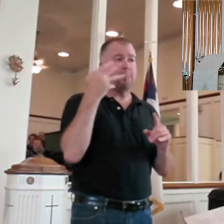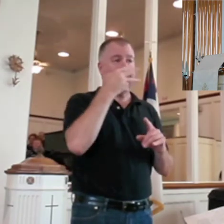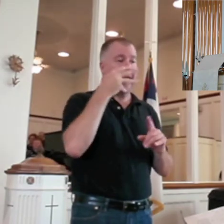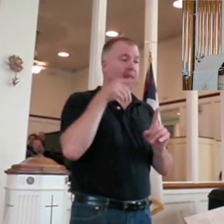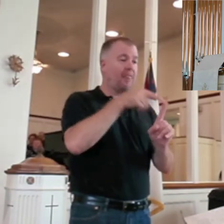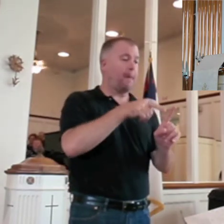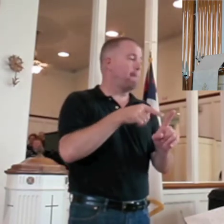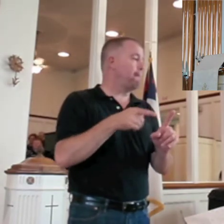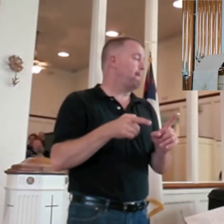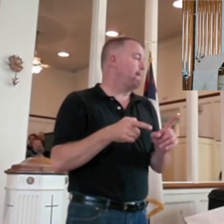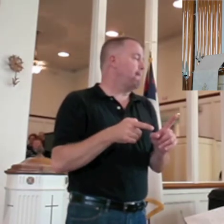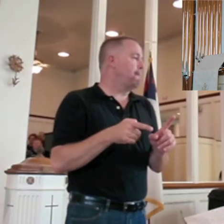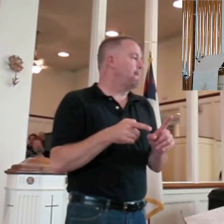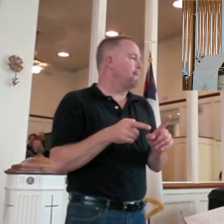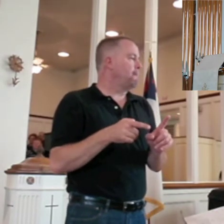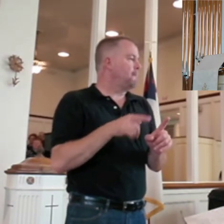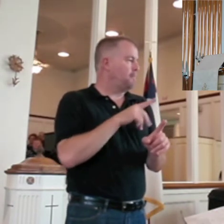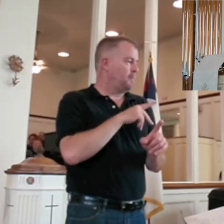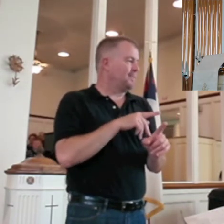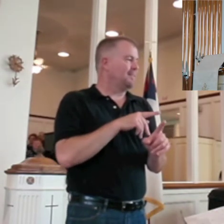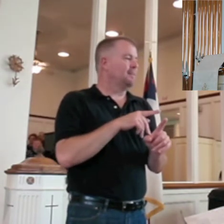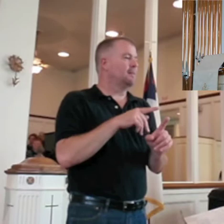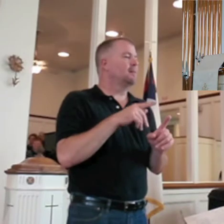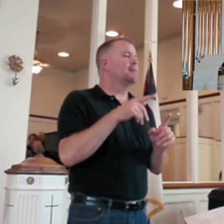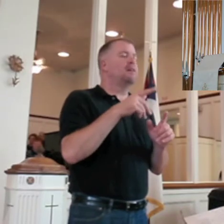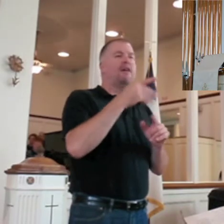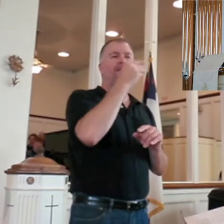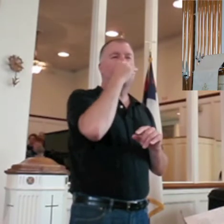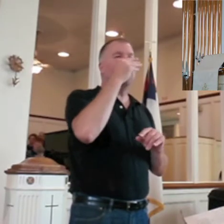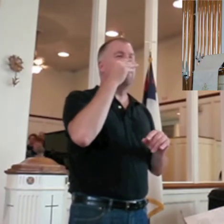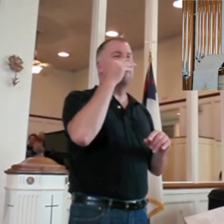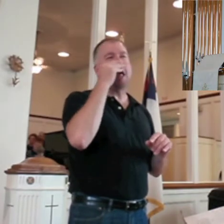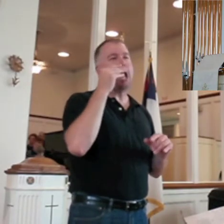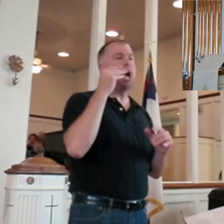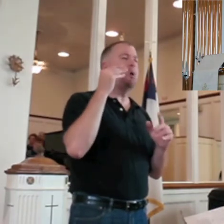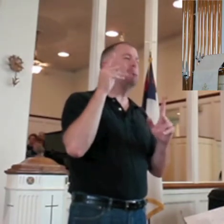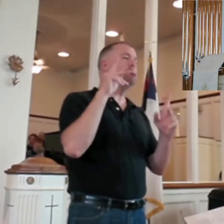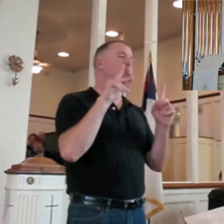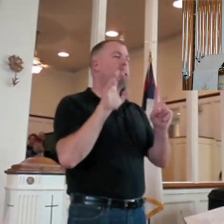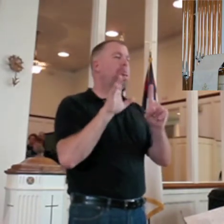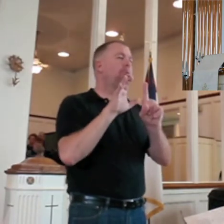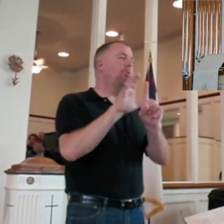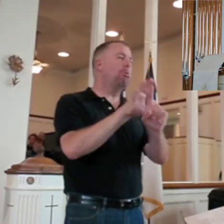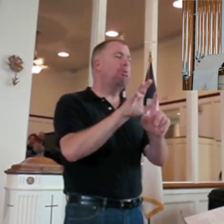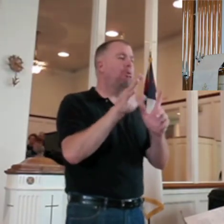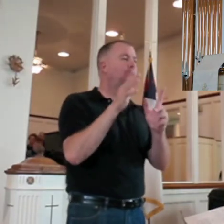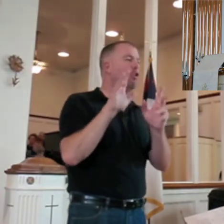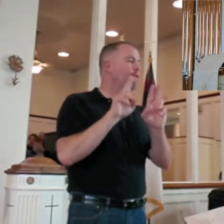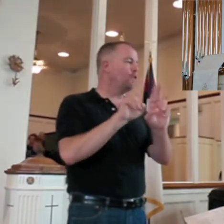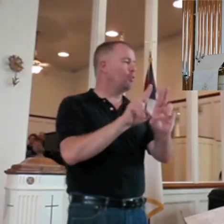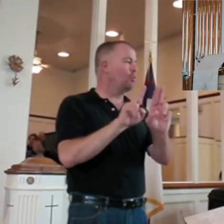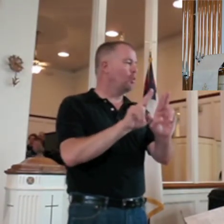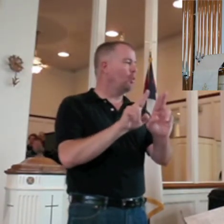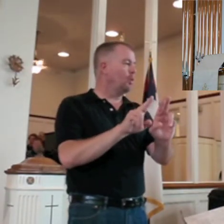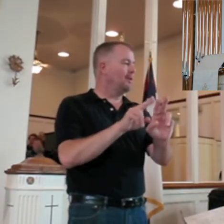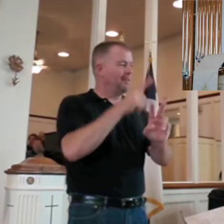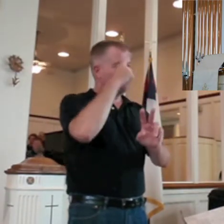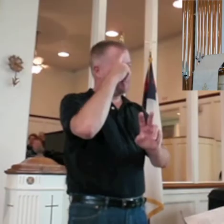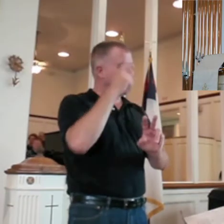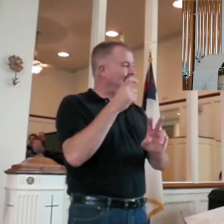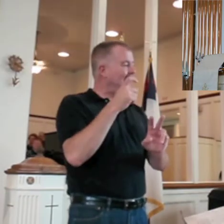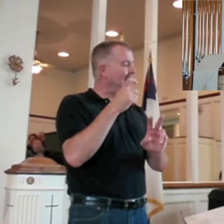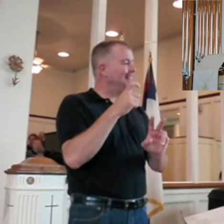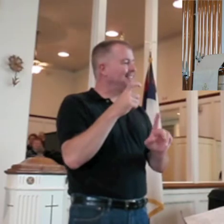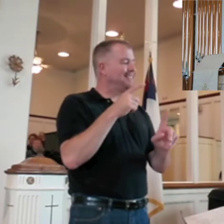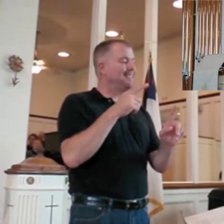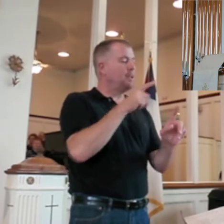had abandoned them. The hundreds of thousands of flowers and mourners became because she